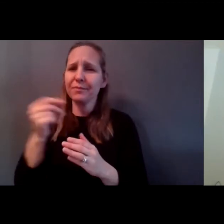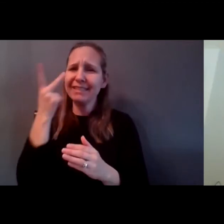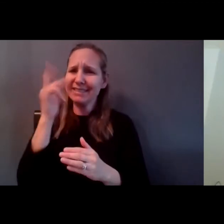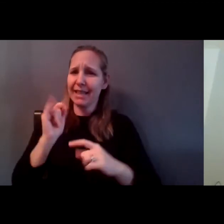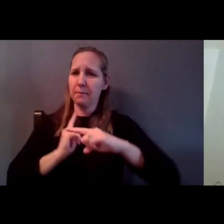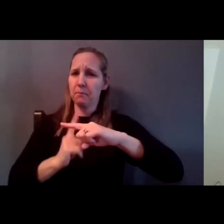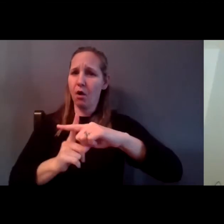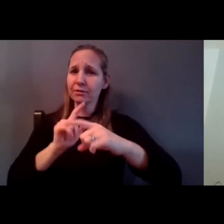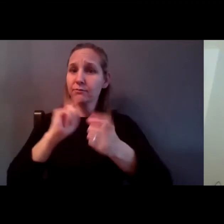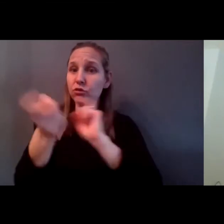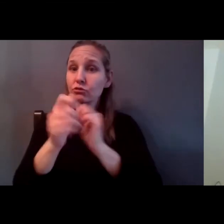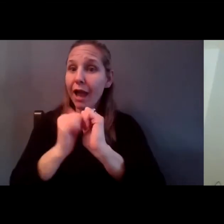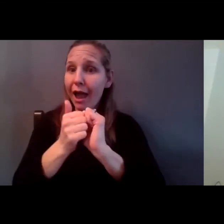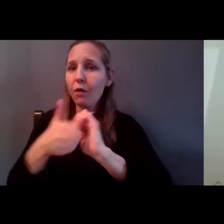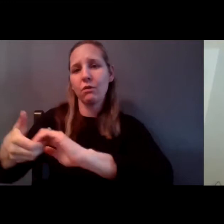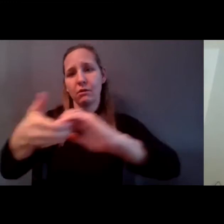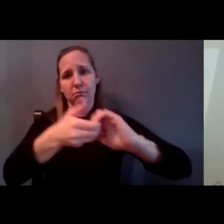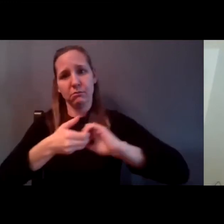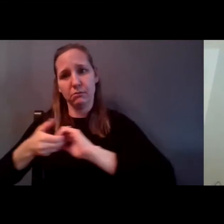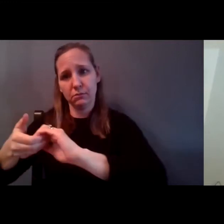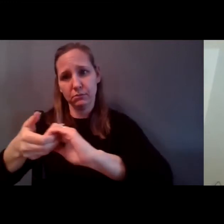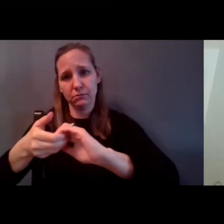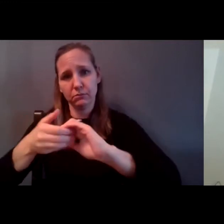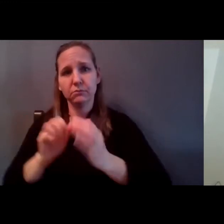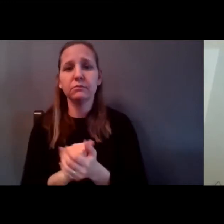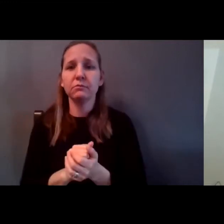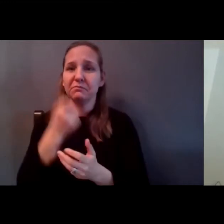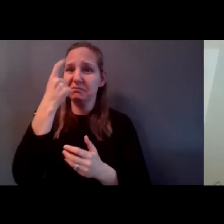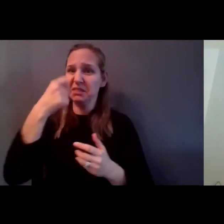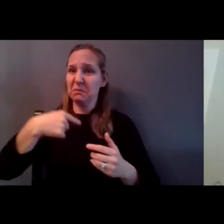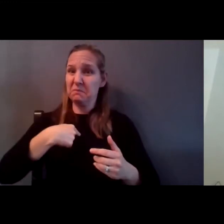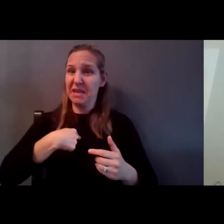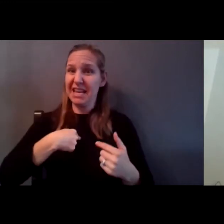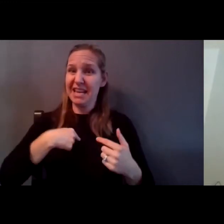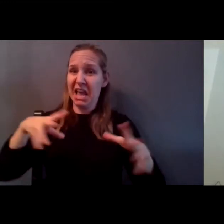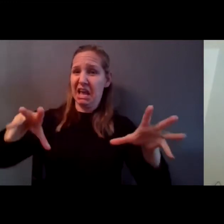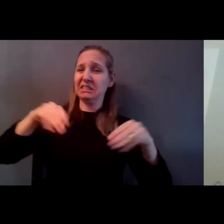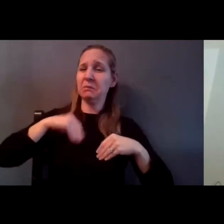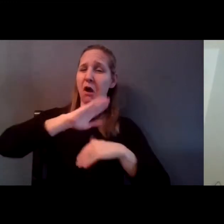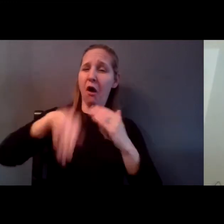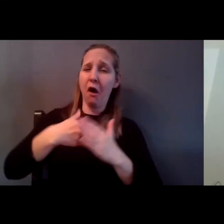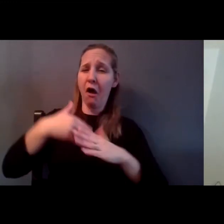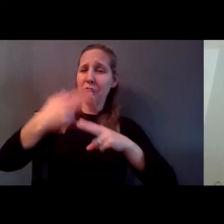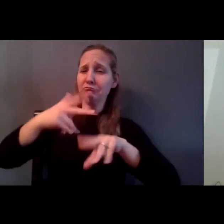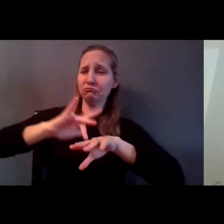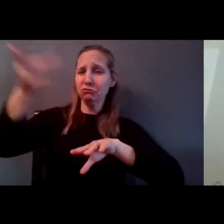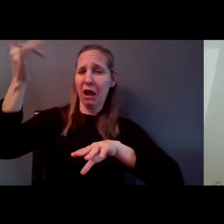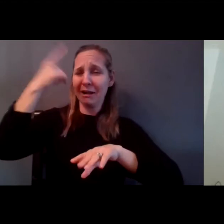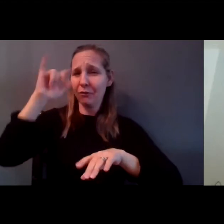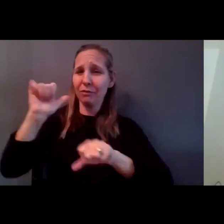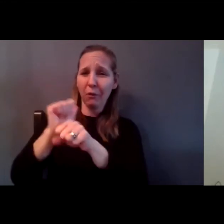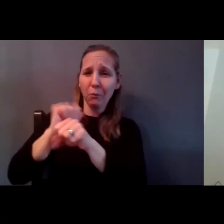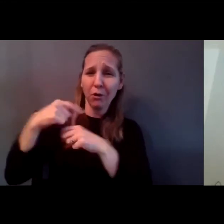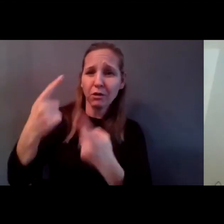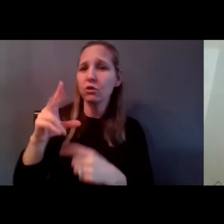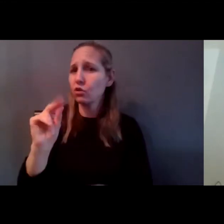through collaboration. I can't take credit for the work that we've achieved recently. It's